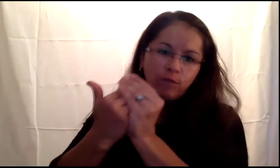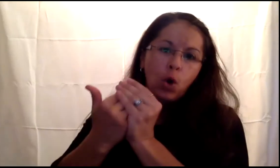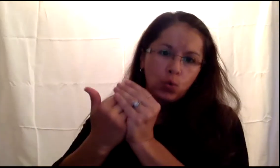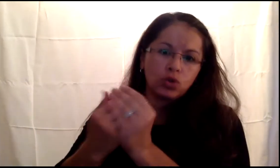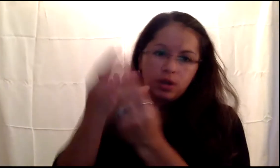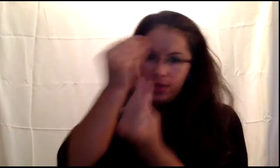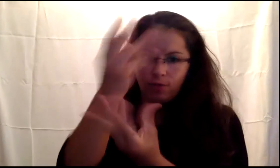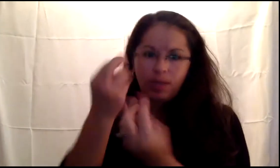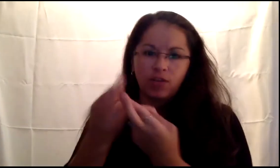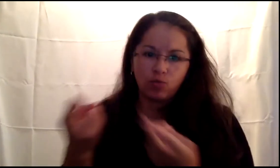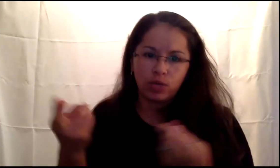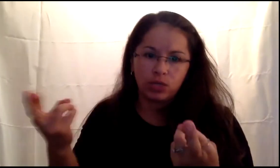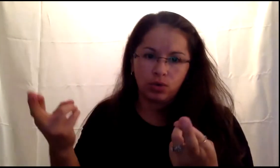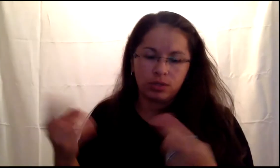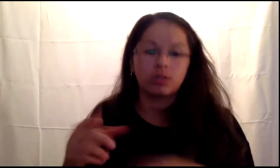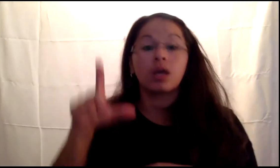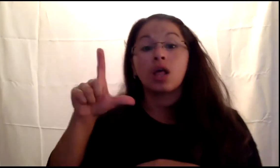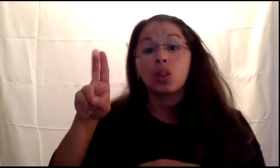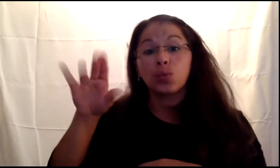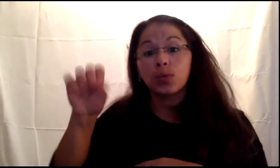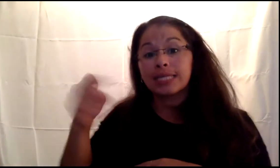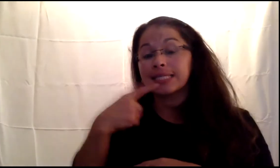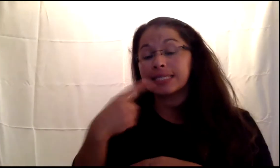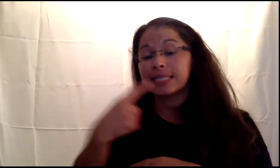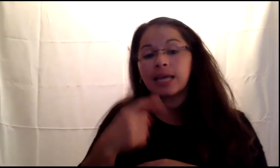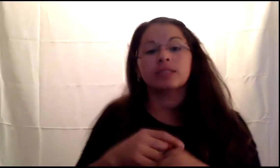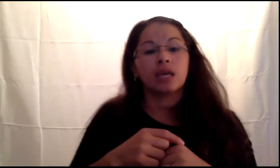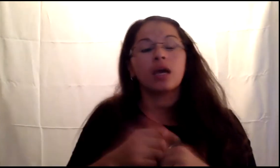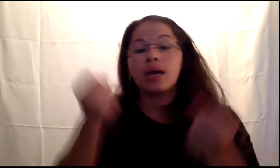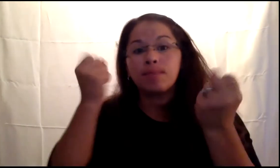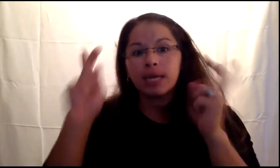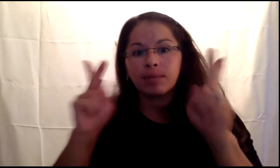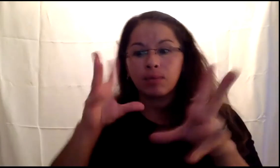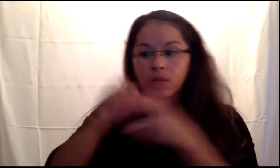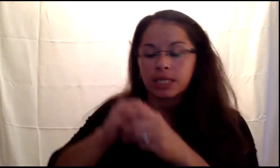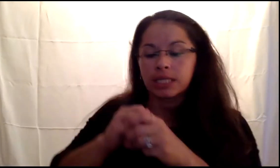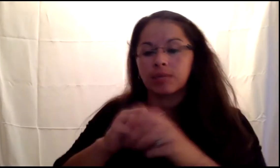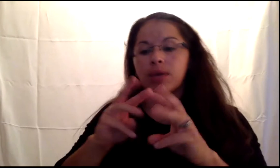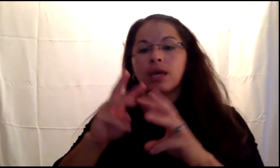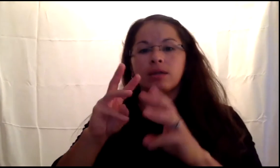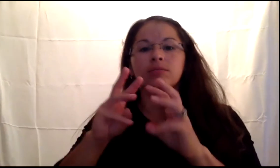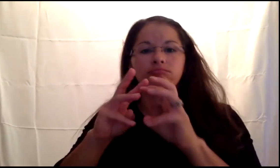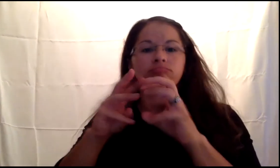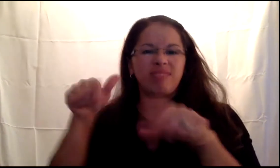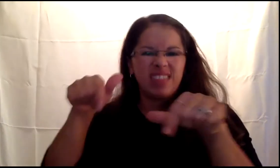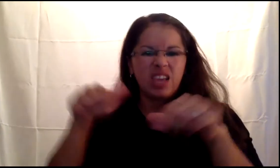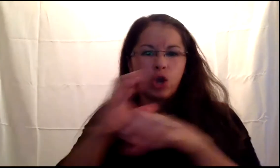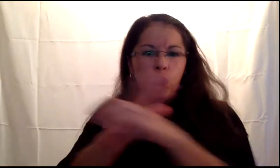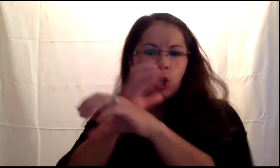have, because I know that a lot of people, when they participate in a webinar, are interested on DACA and undocumented students. It never fails that there's